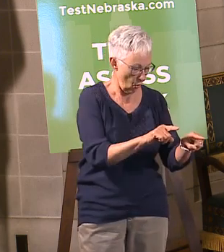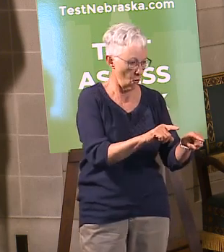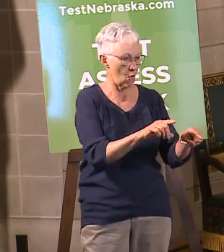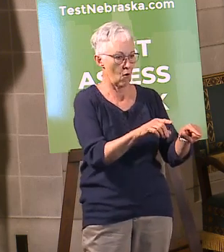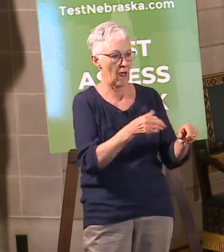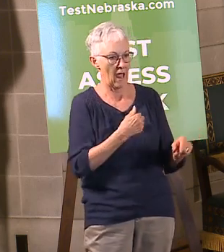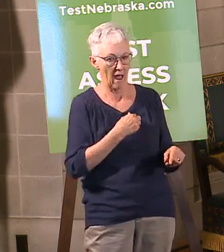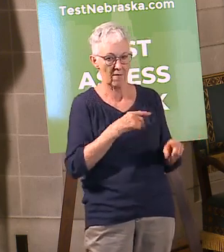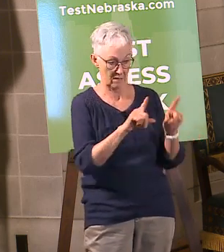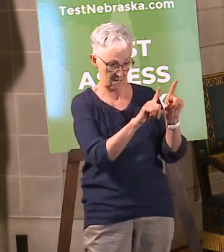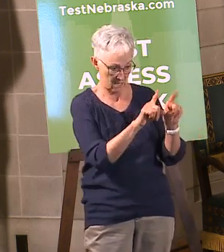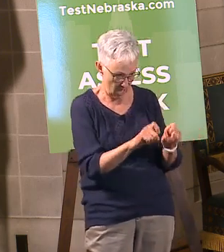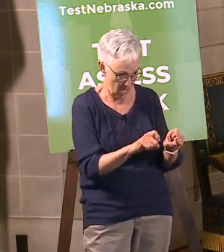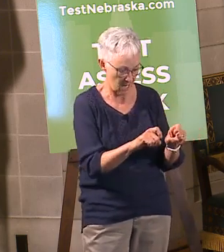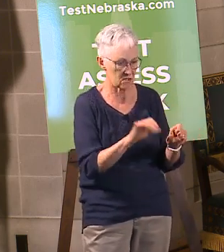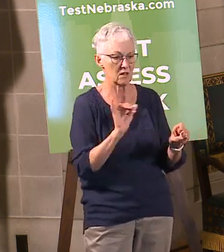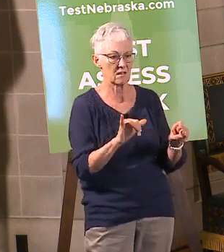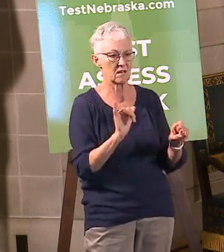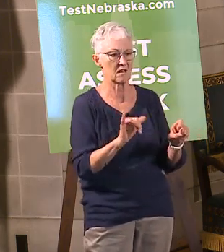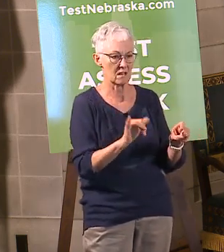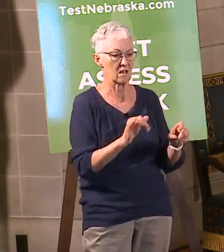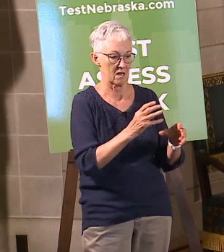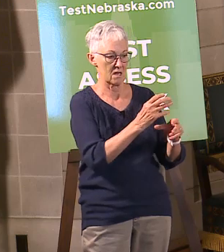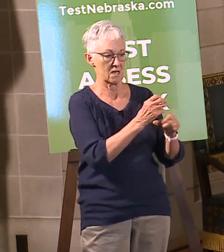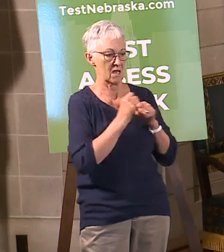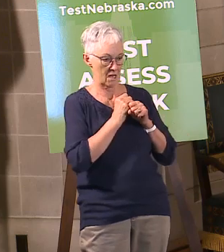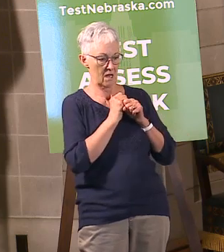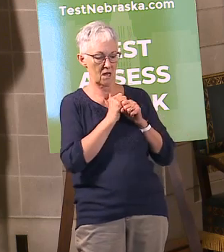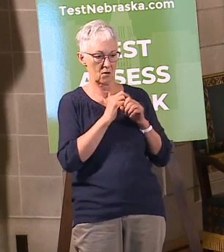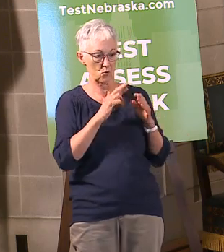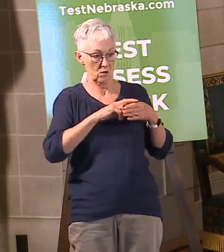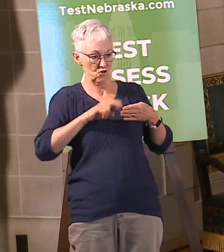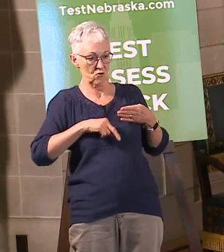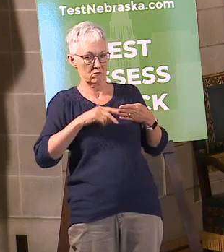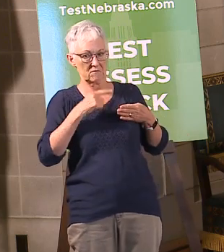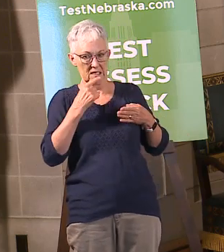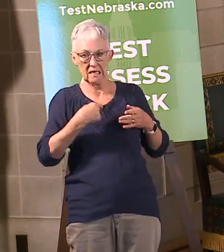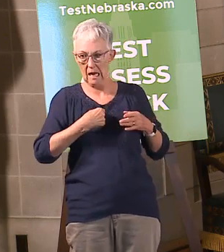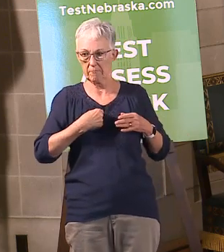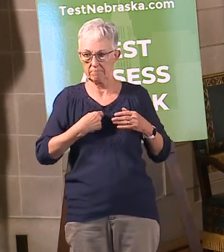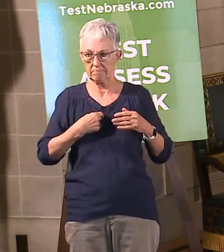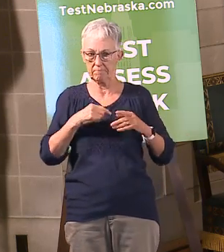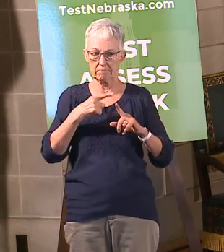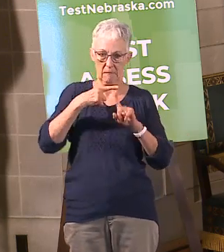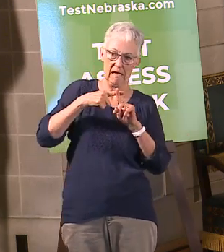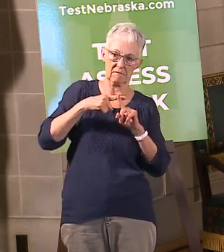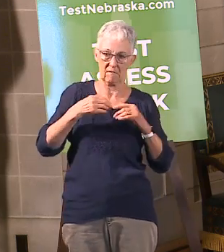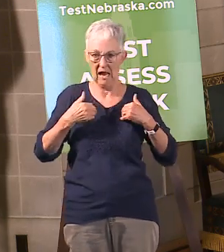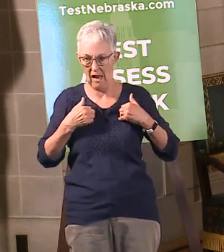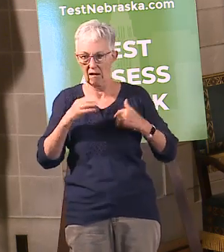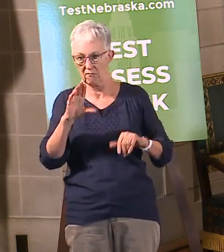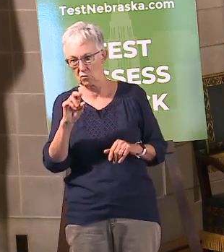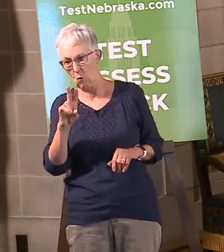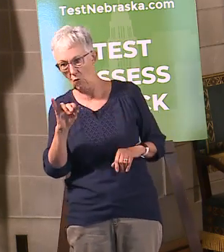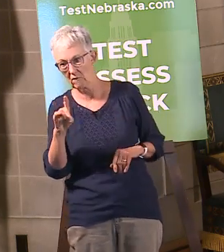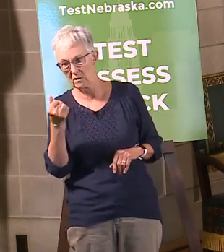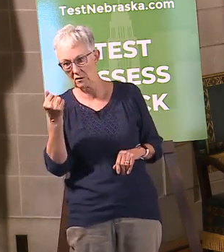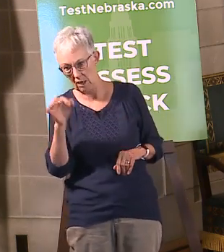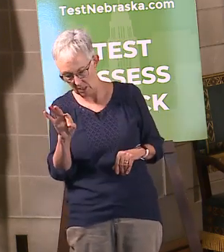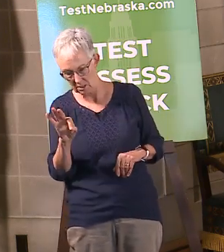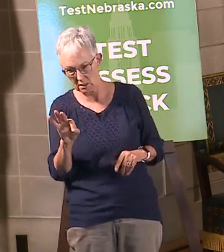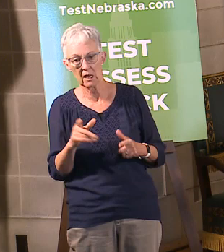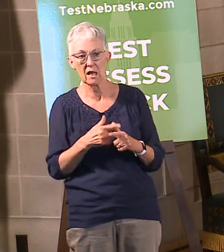as positive, so they will not have recovered. Now, some of our public health departments are reporting recovery. So I know, for example, Douglas County is